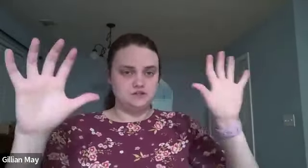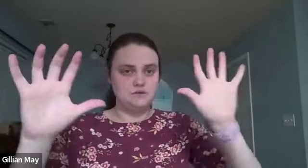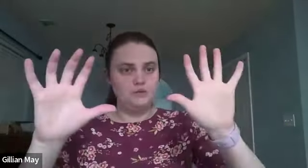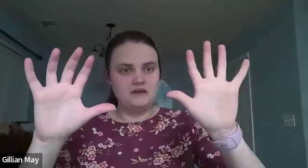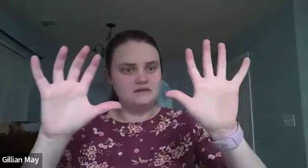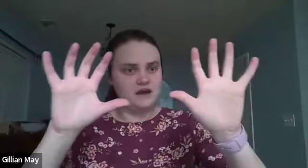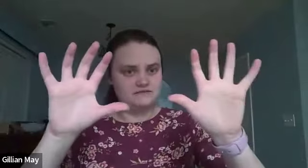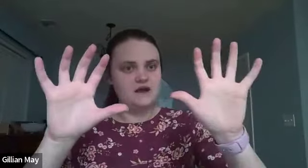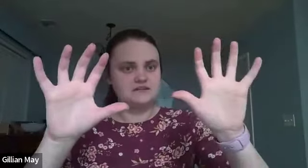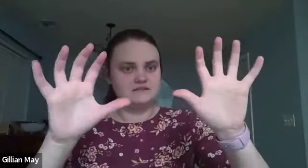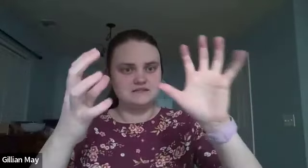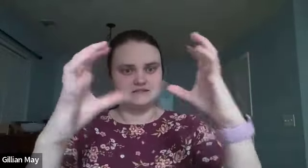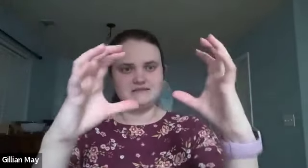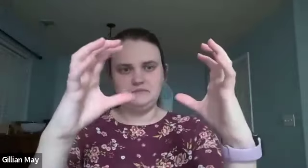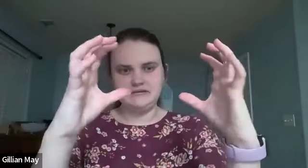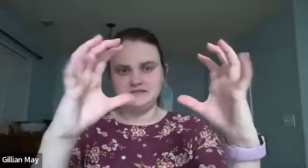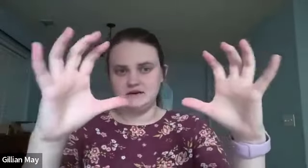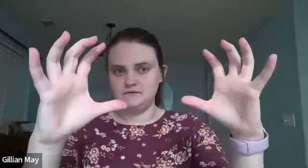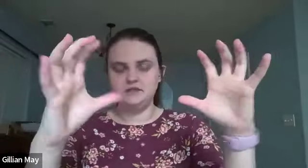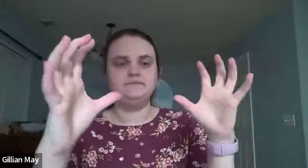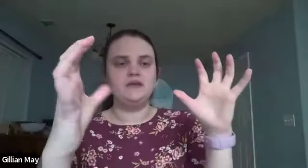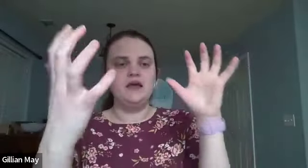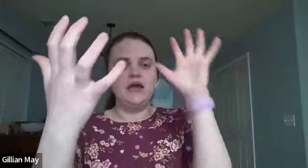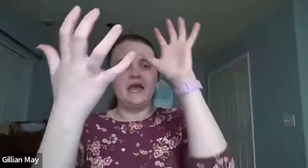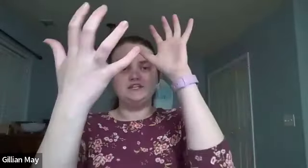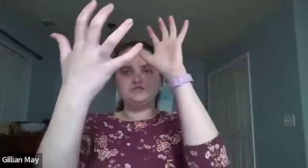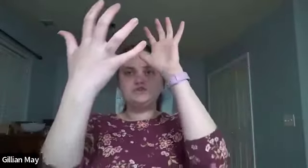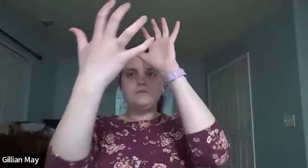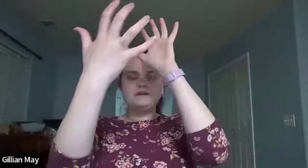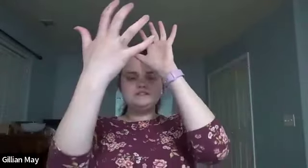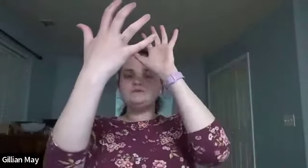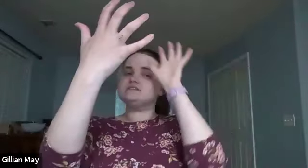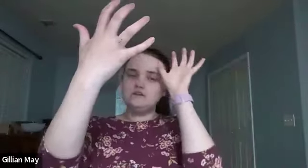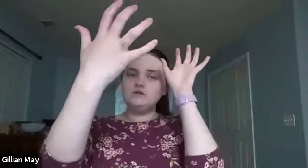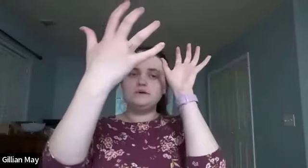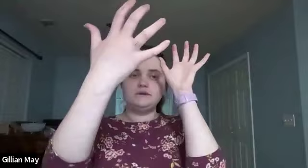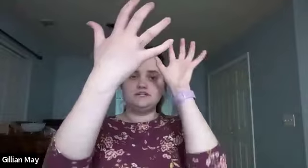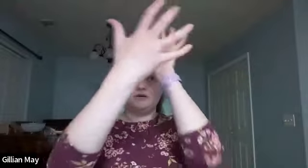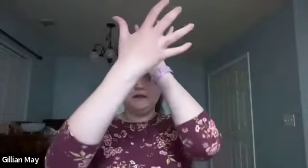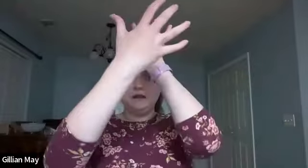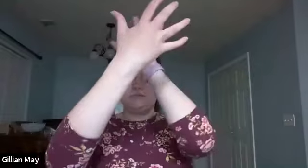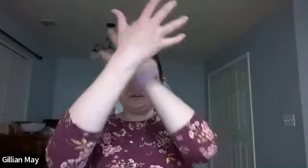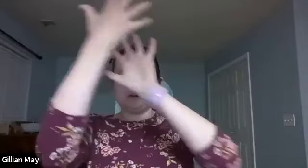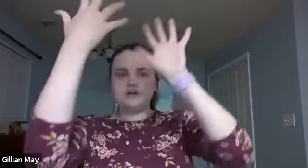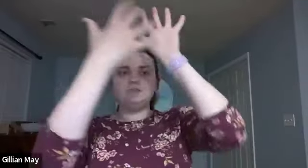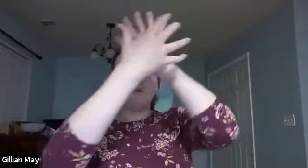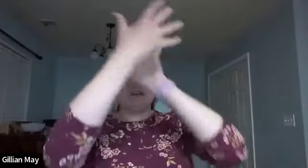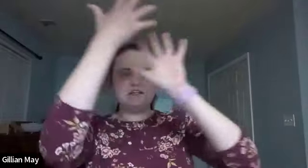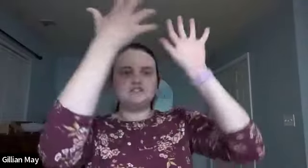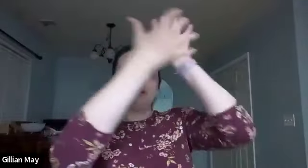2 open kind of 5s like this, slightly bent, not fully. And you're going to, it's going to look weird when I show it, but you're going to be making like